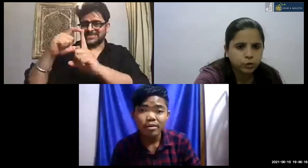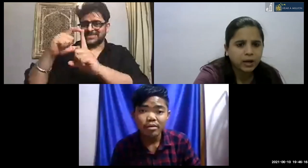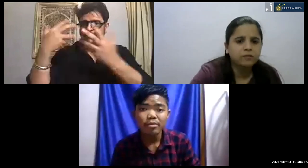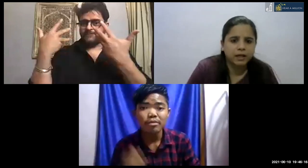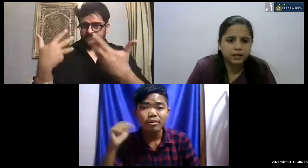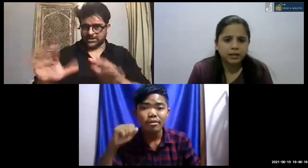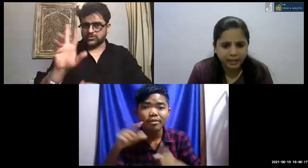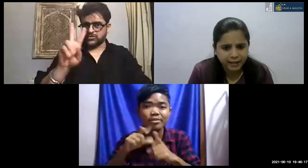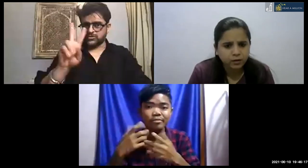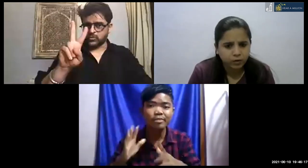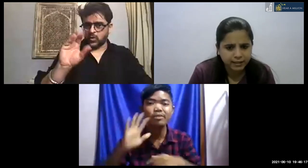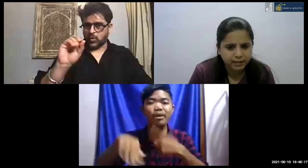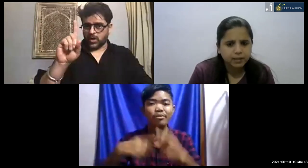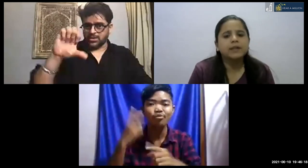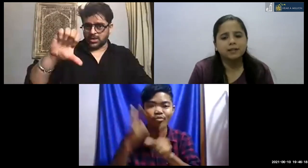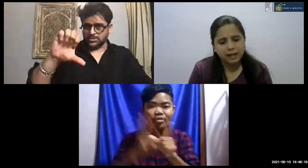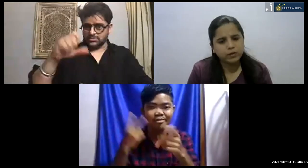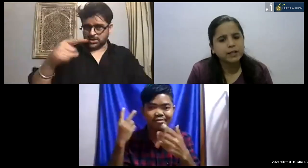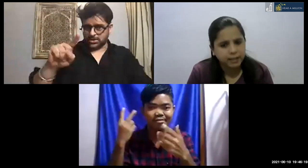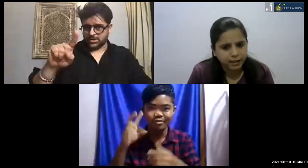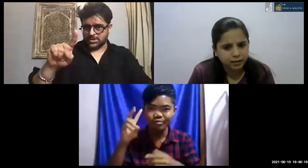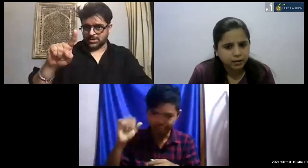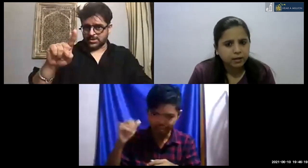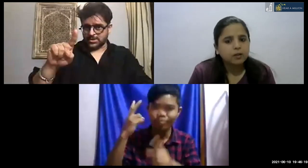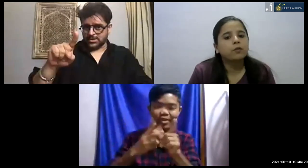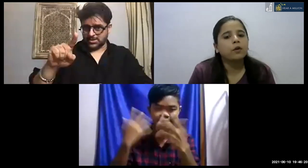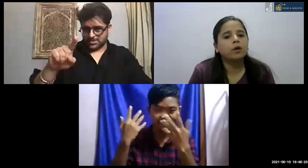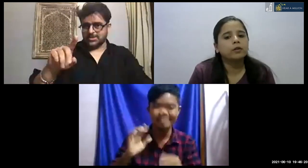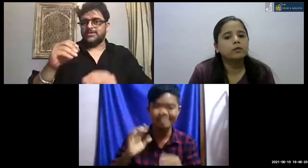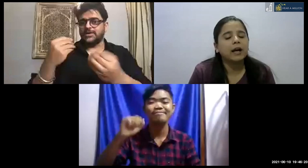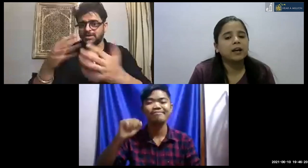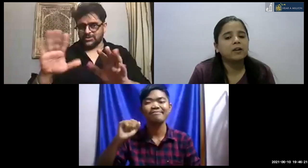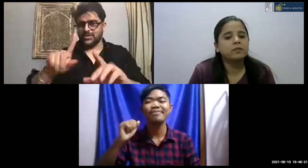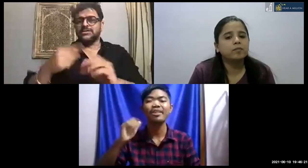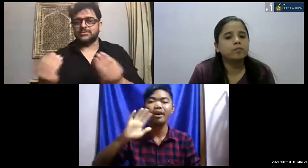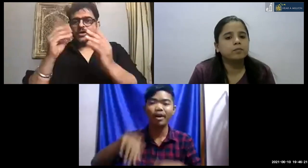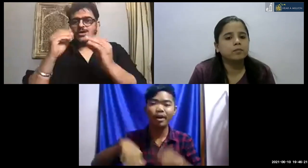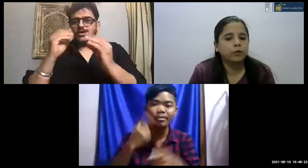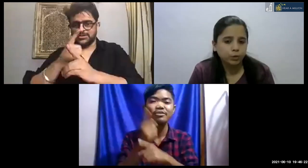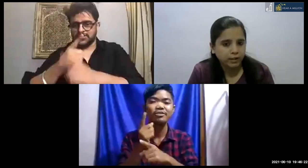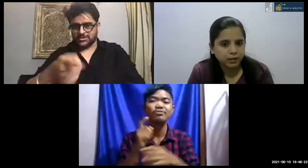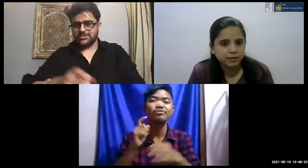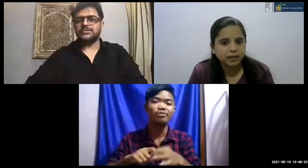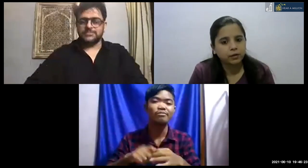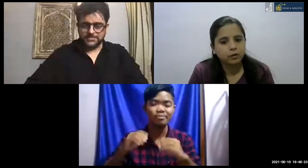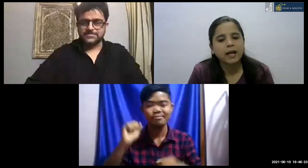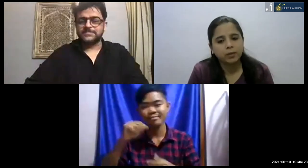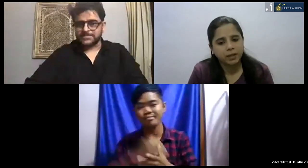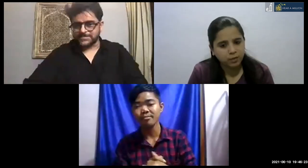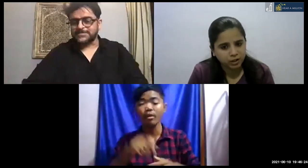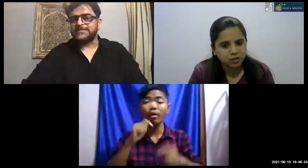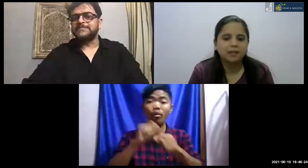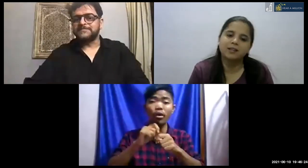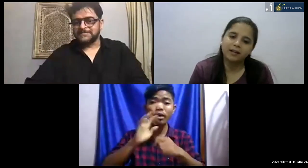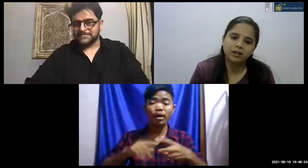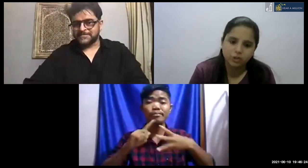So you have done D.Ed, right? Yes, I have done D.Ed for 2 years, and later on I became